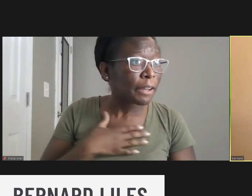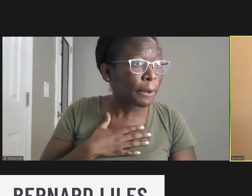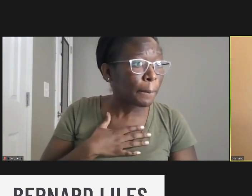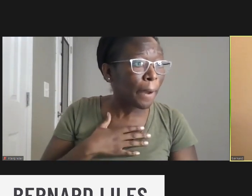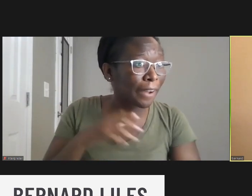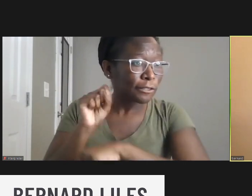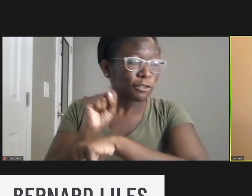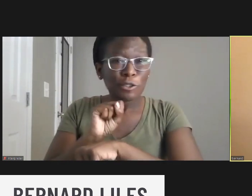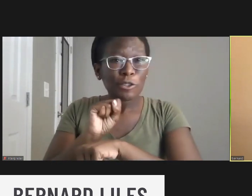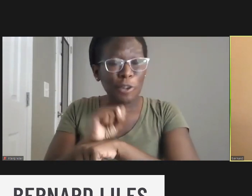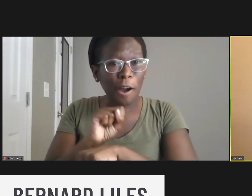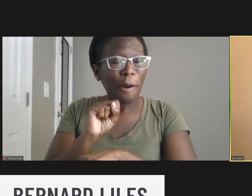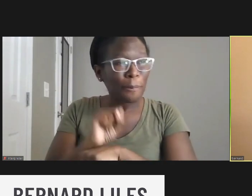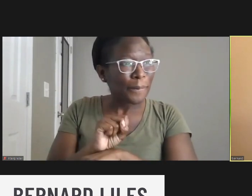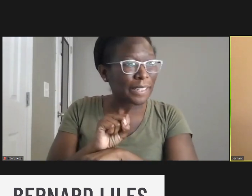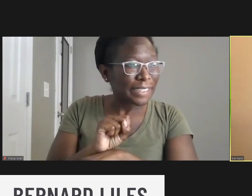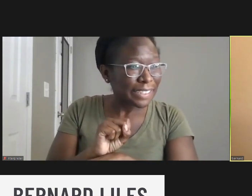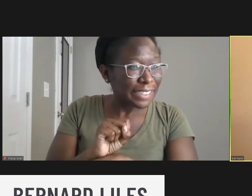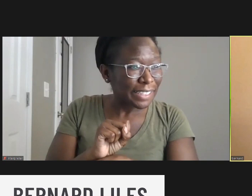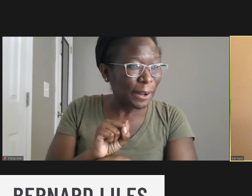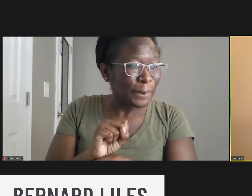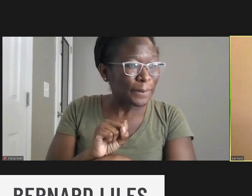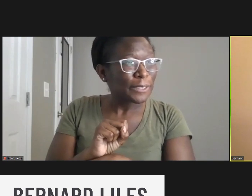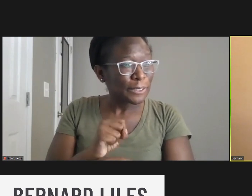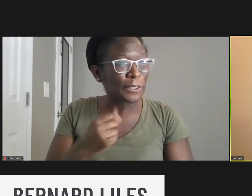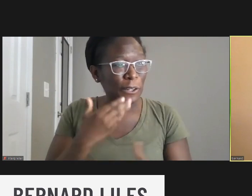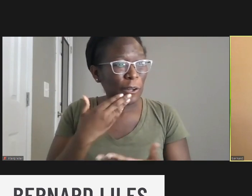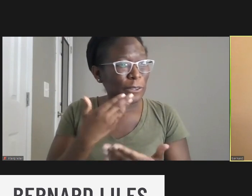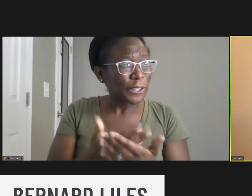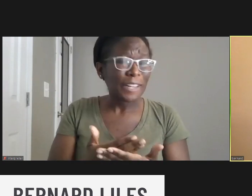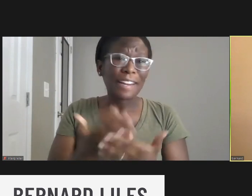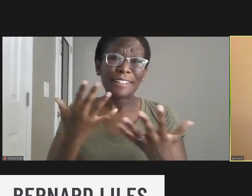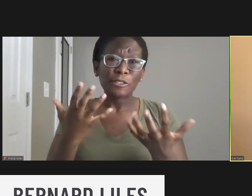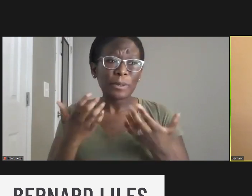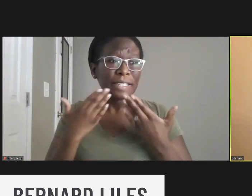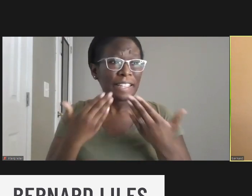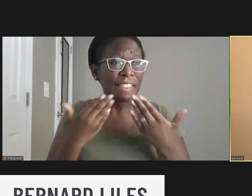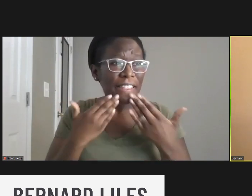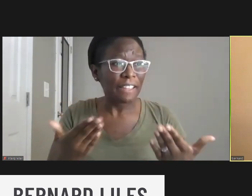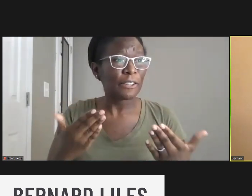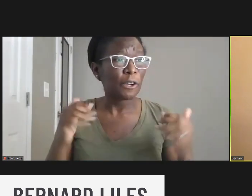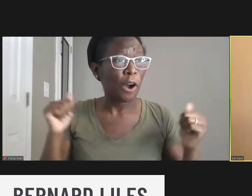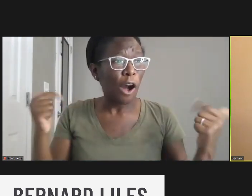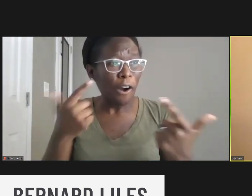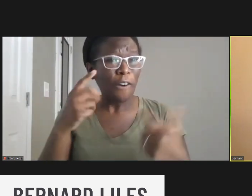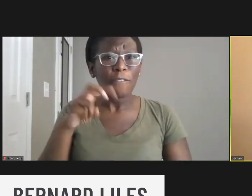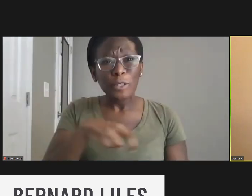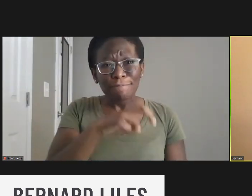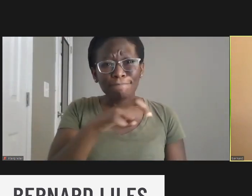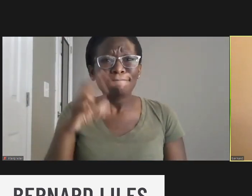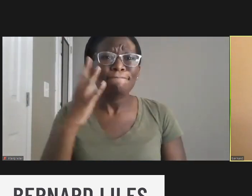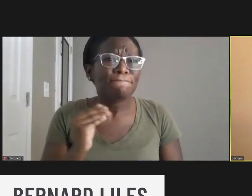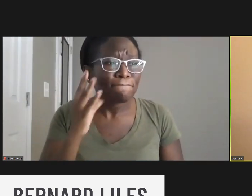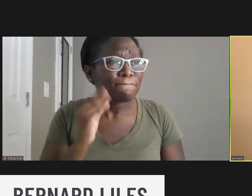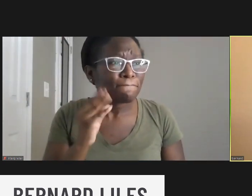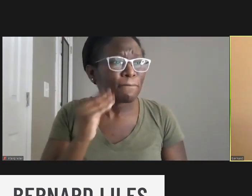too. Thank you for this journey here and first thank God for